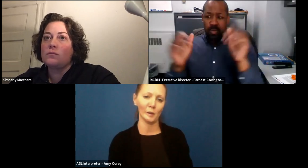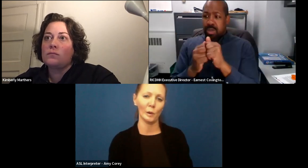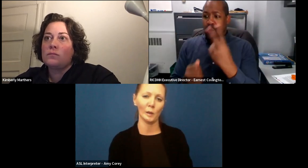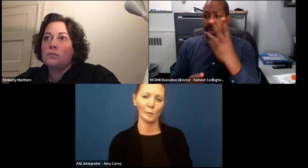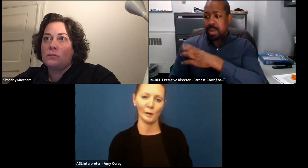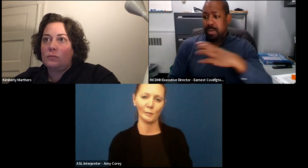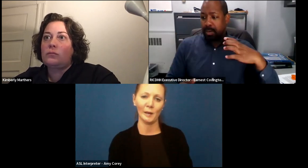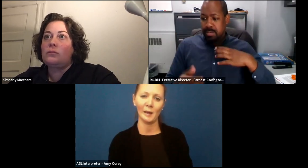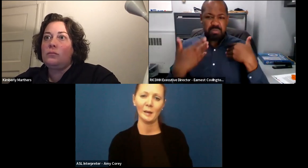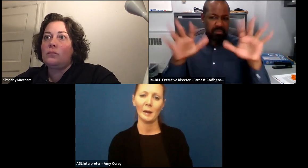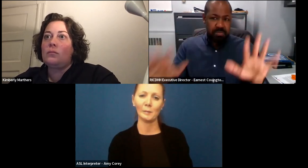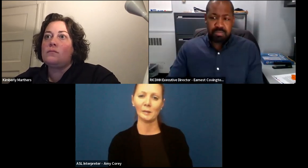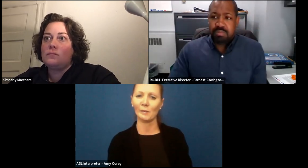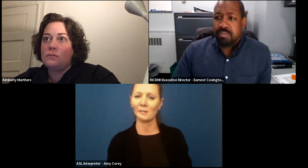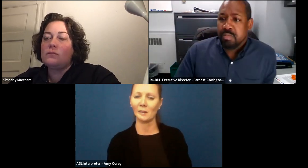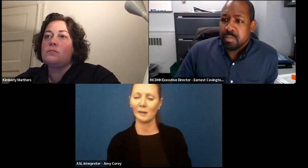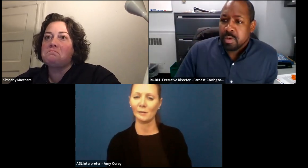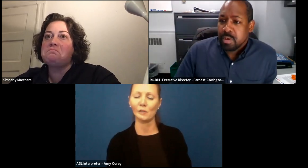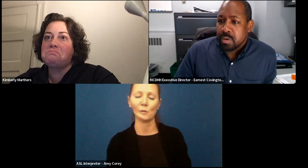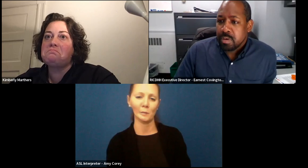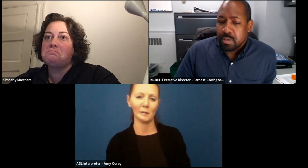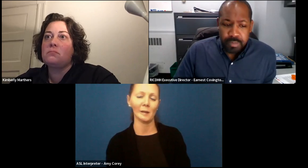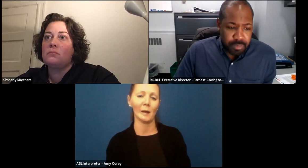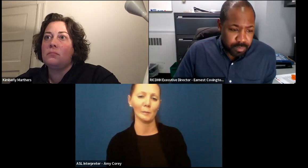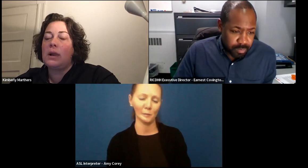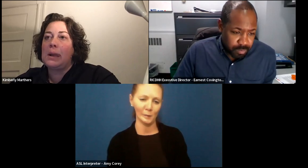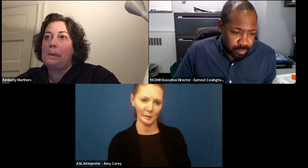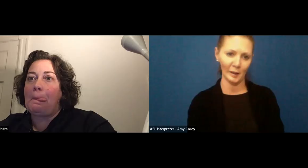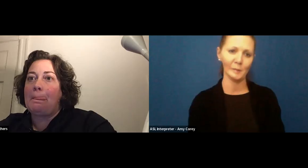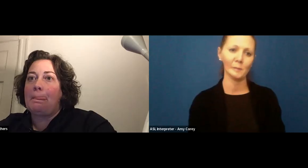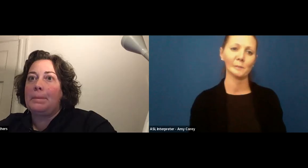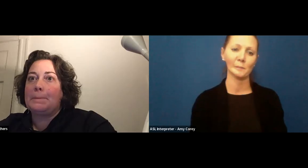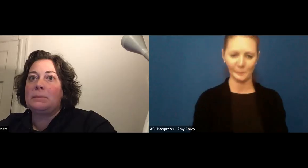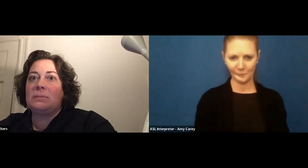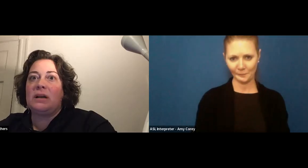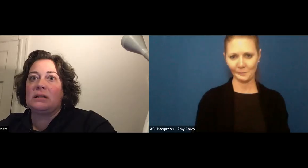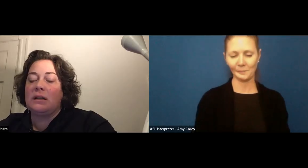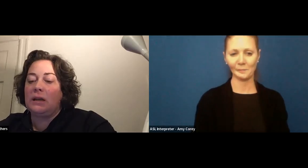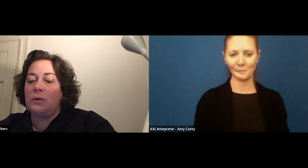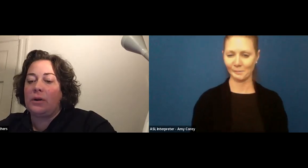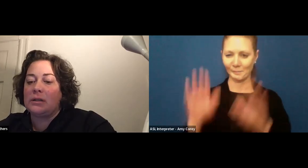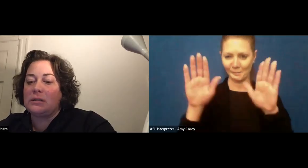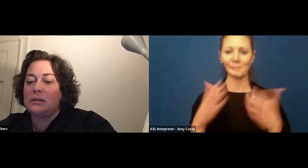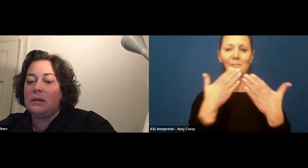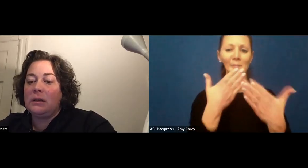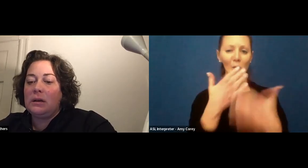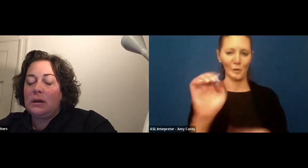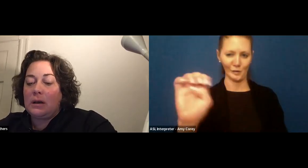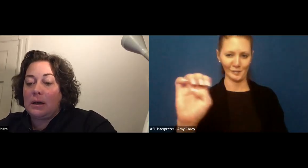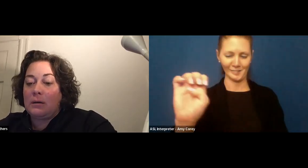certainly make you all aware of that. I believe that's the end of the two committees that I'll be speaking on. Excellent, thank you,